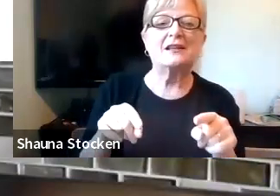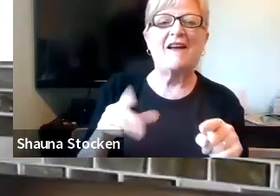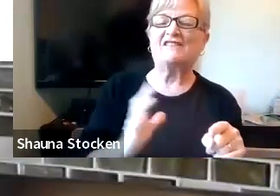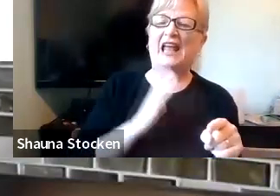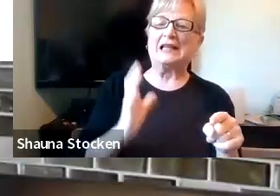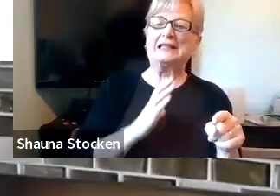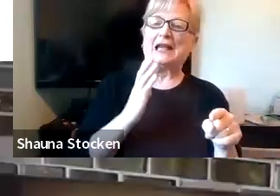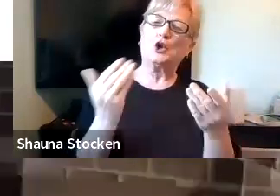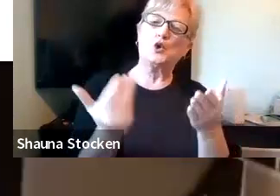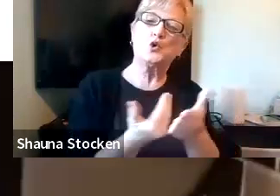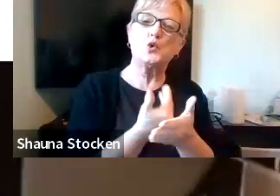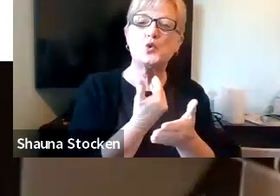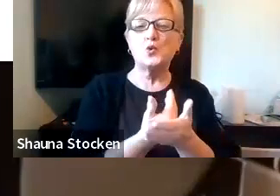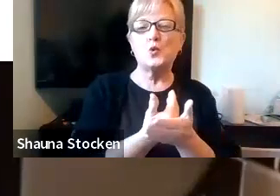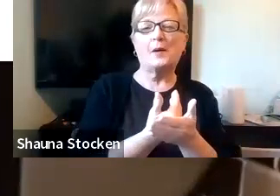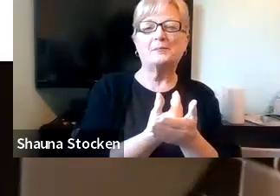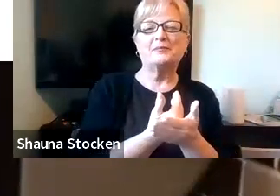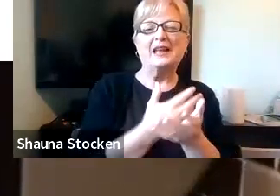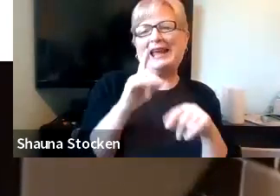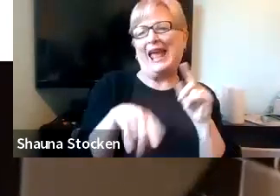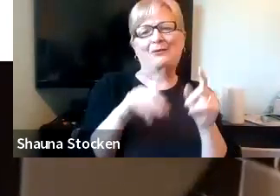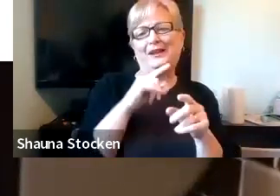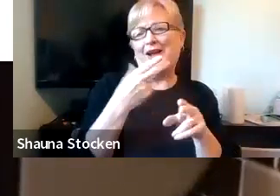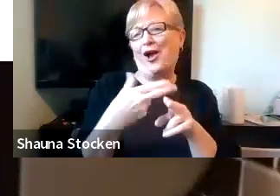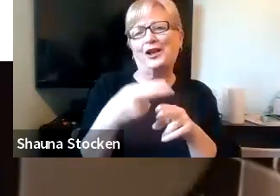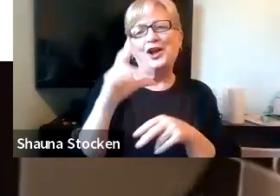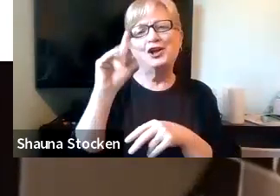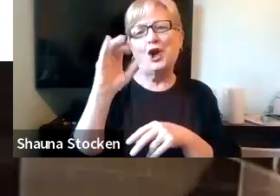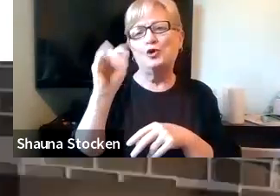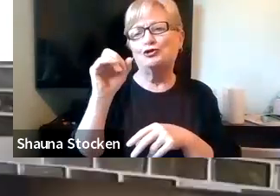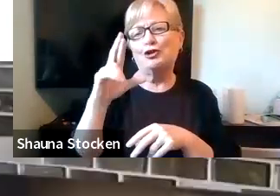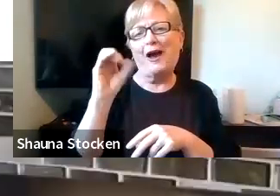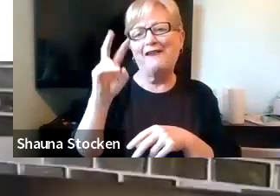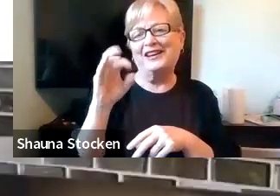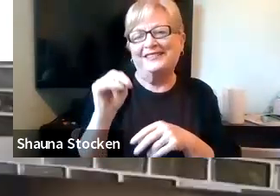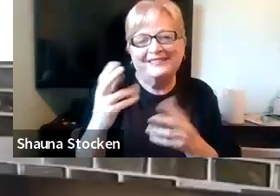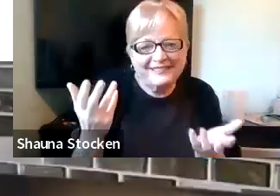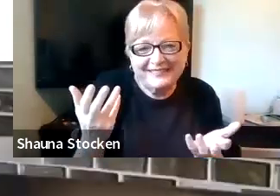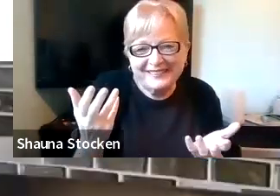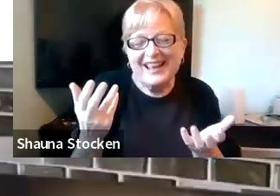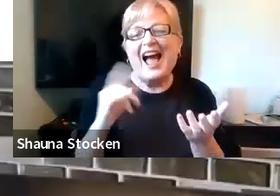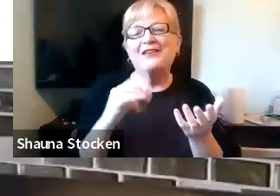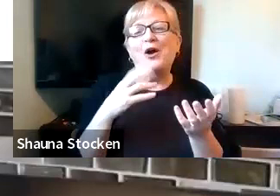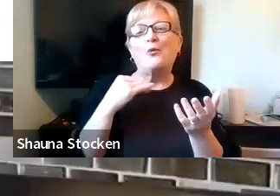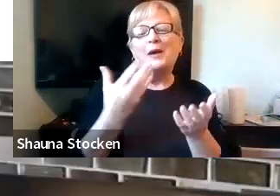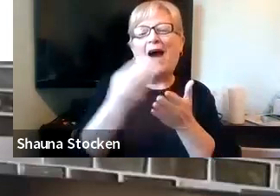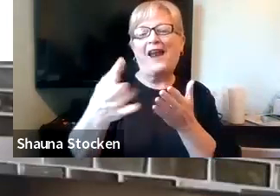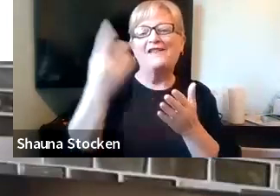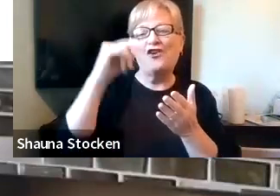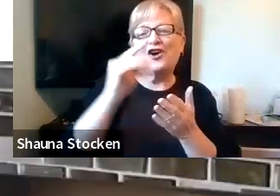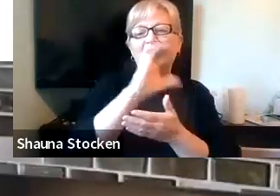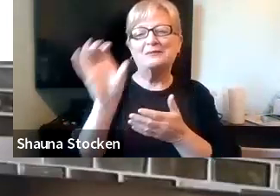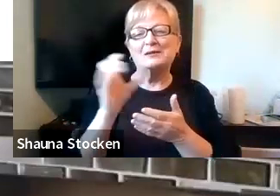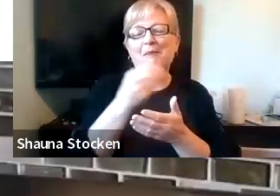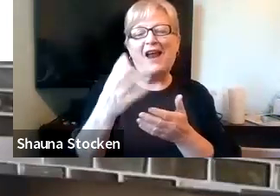fancy new, you can't call it a toaster oven, that we got for Christmas. And when I say we got it, I mean we bought it for ourselves